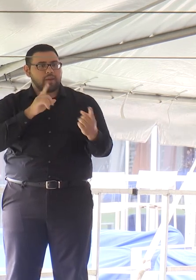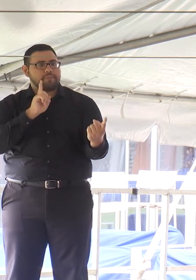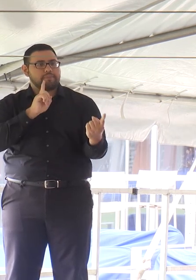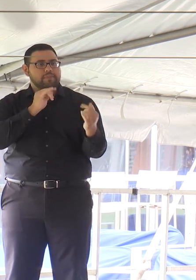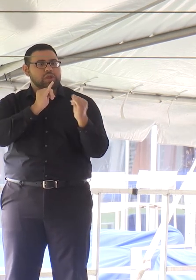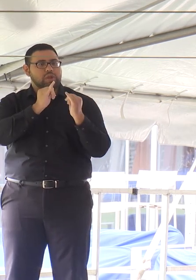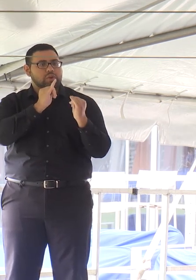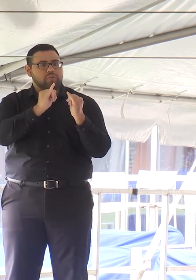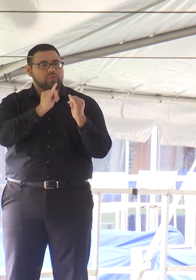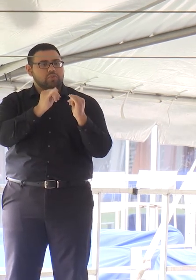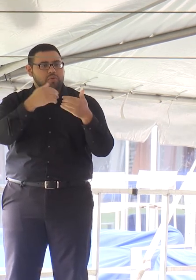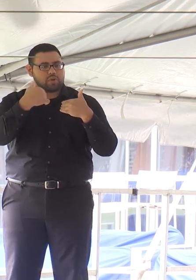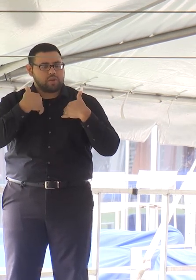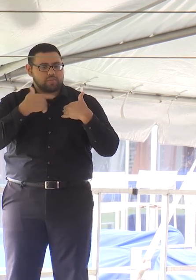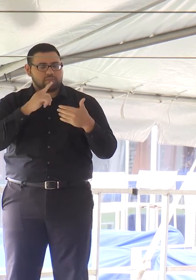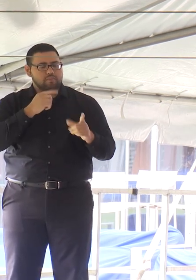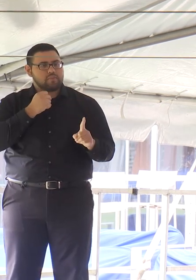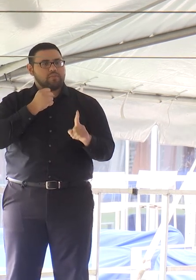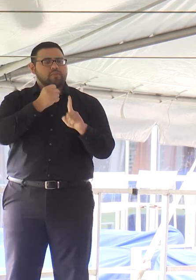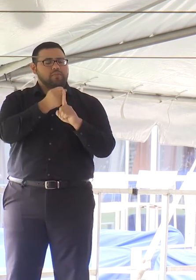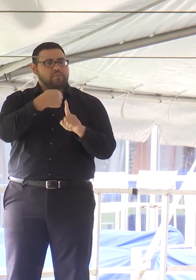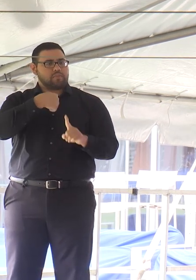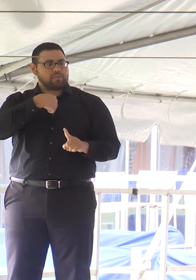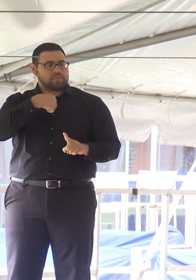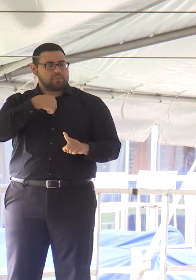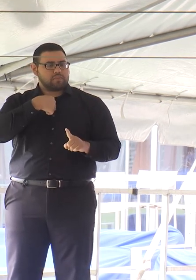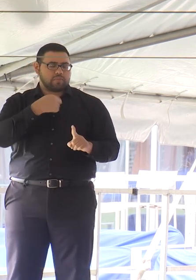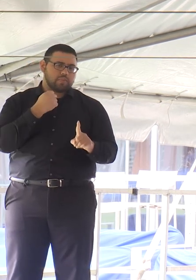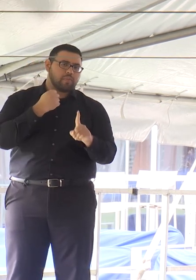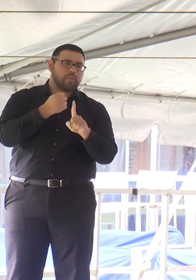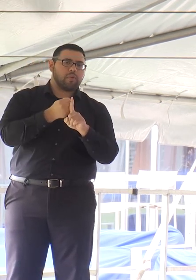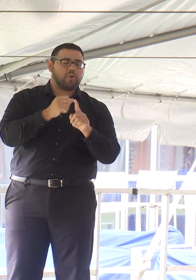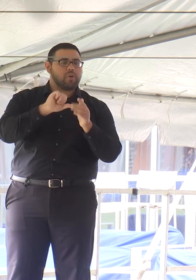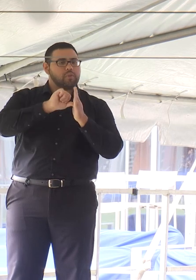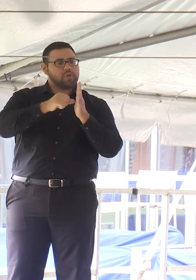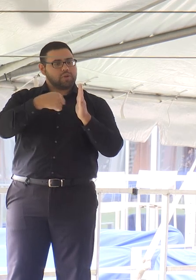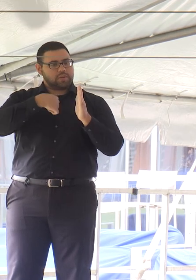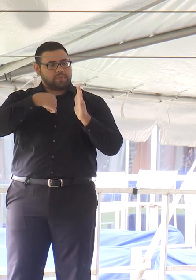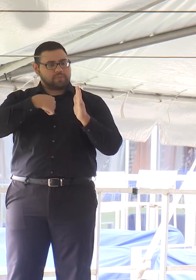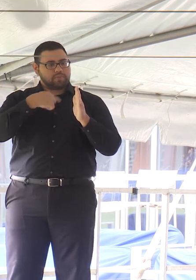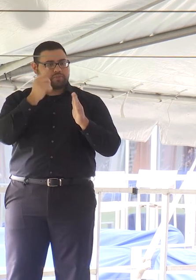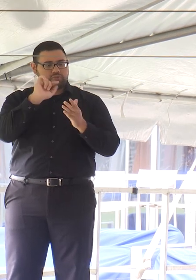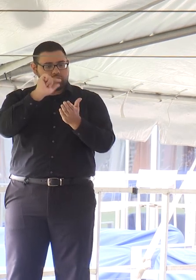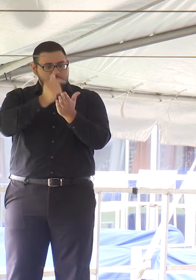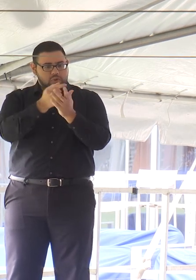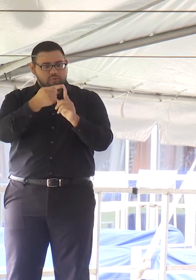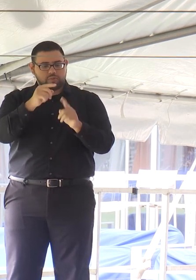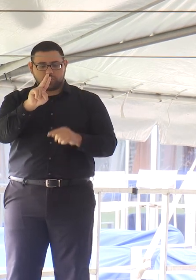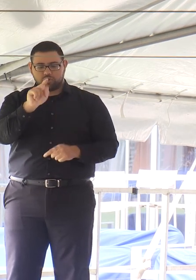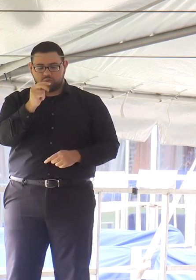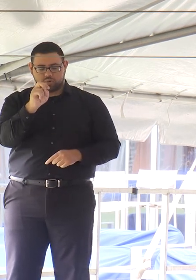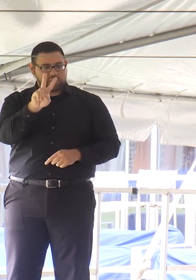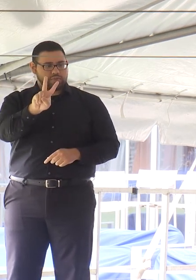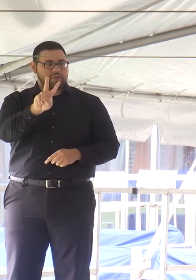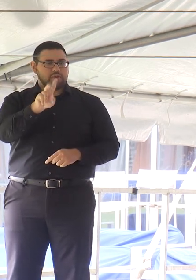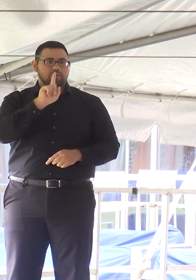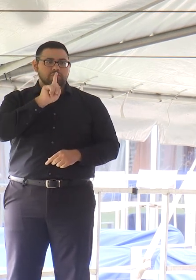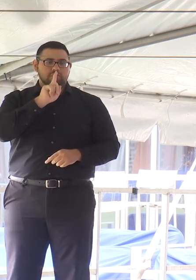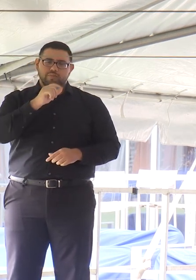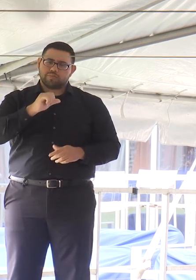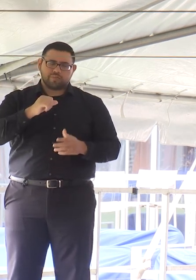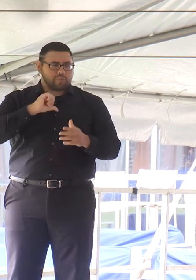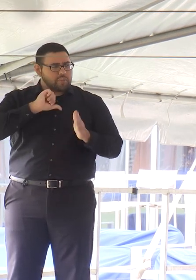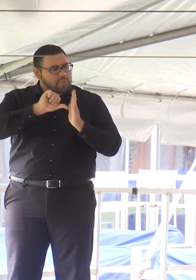interviewed have made an impact on me or have made an impression on me like the graduates from UTRGV. Mm-hmm. I'm so